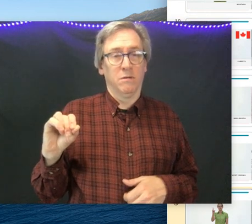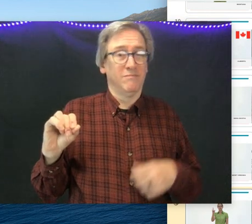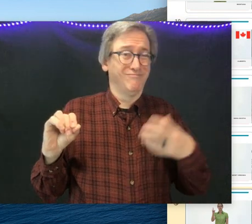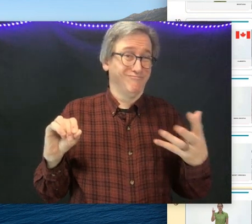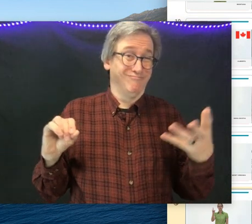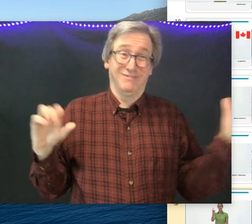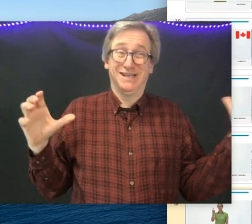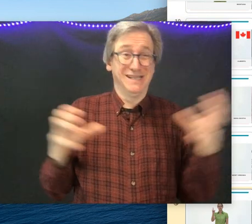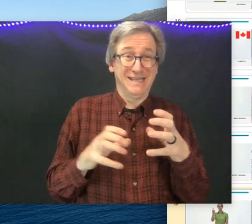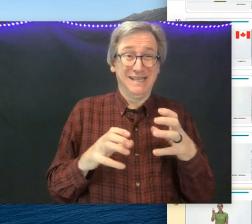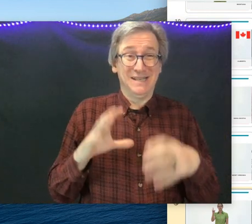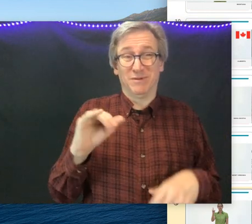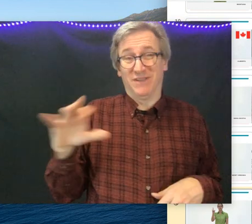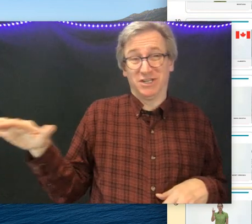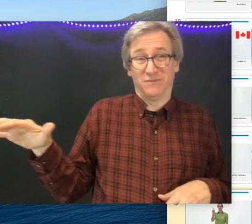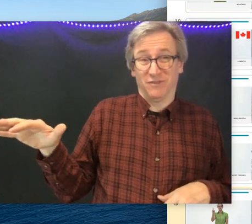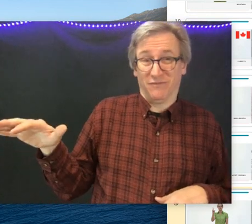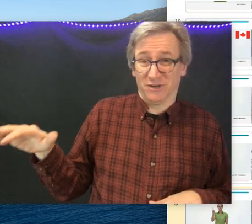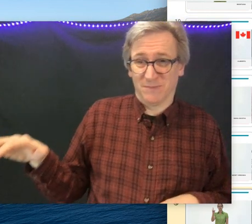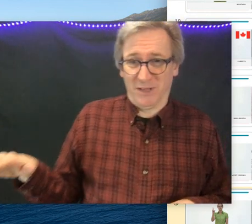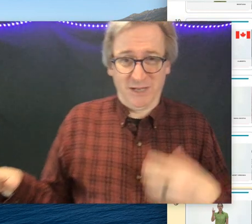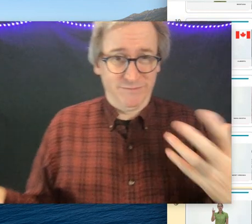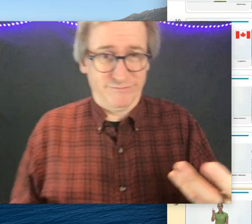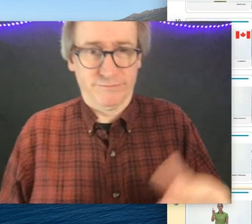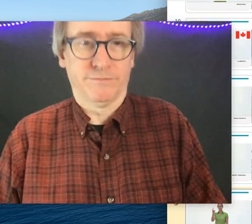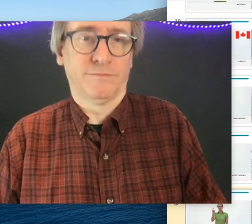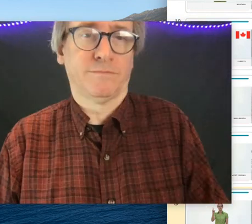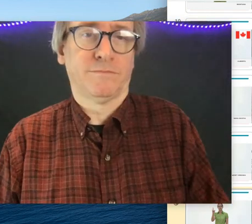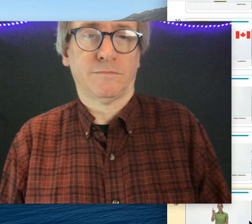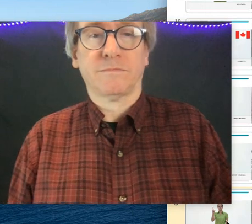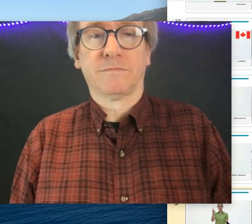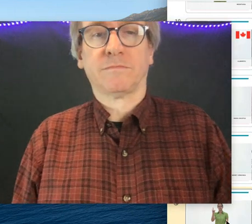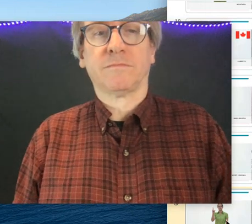Colo, because it's an easy abbreviation for the finger spelling.